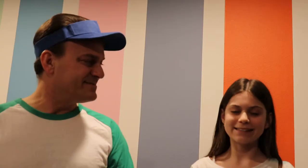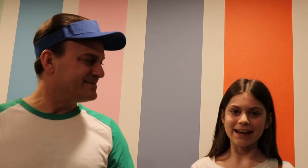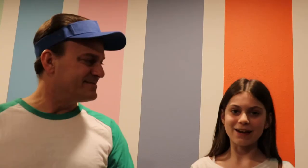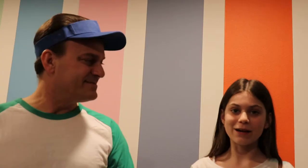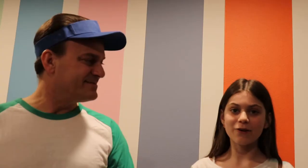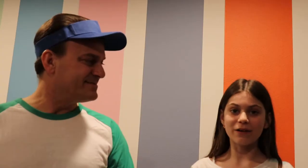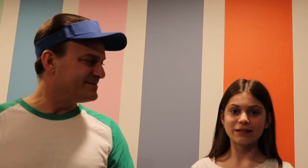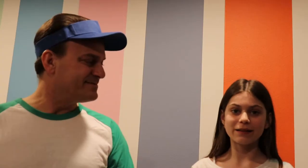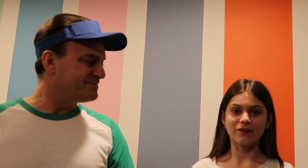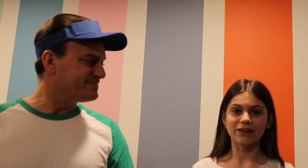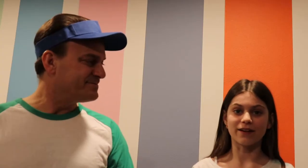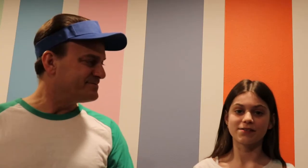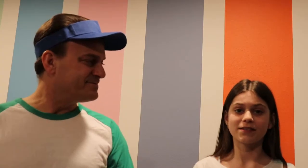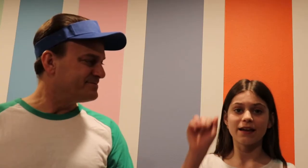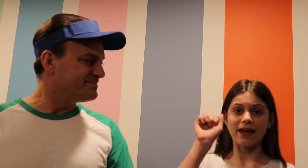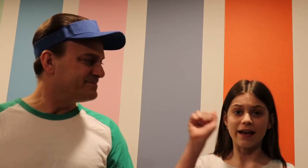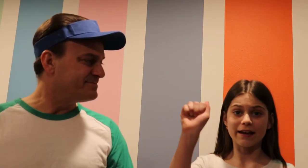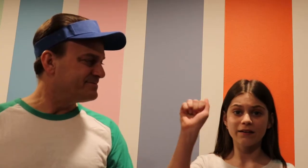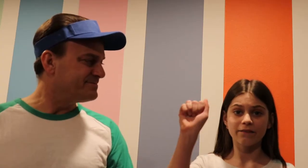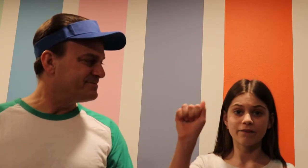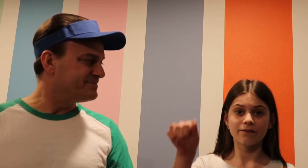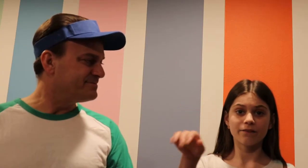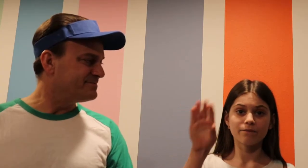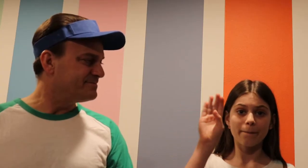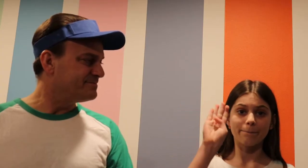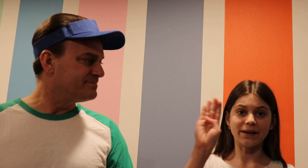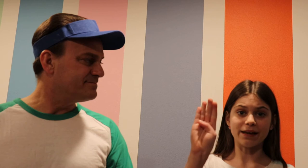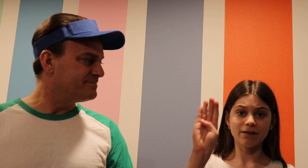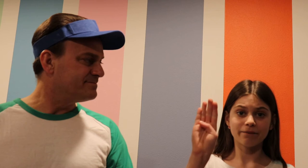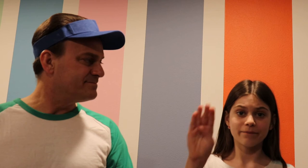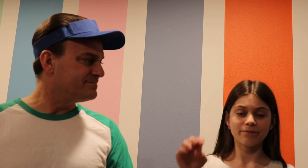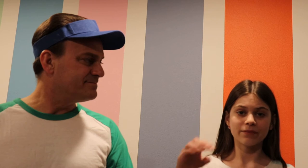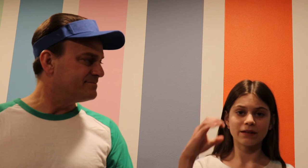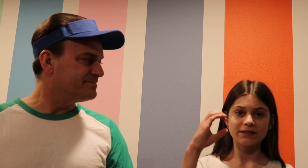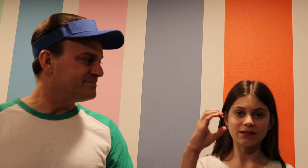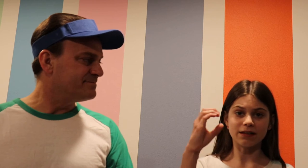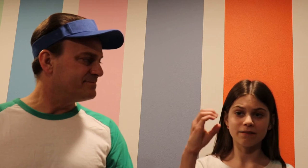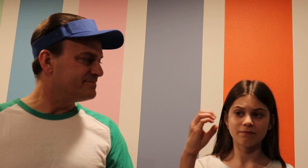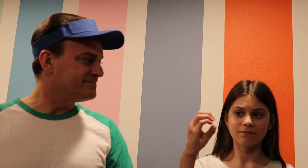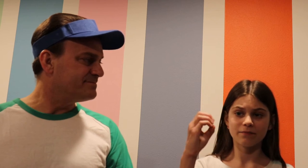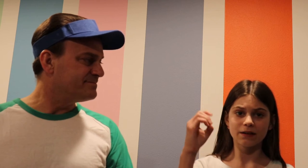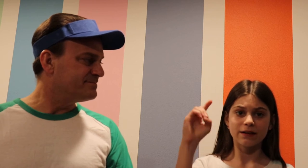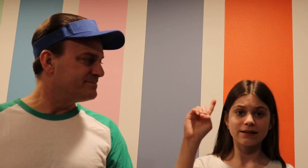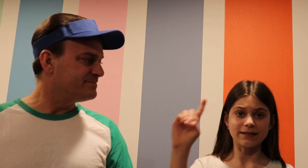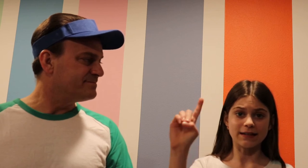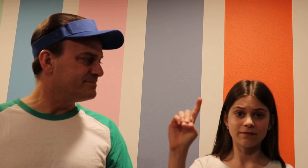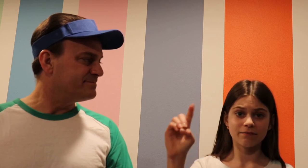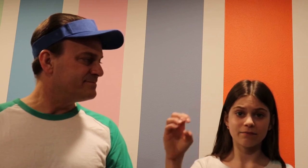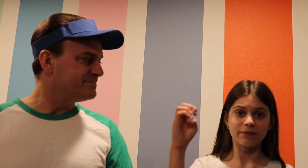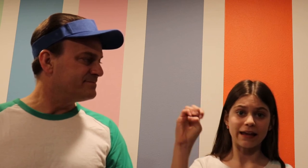Today, we are going to be learning the letters A, B, C, D, and